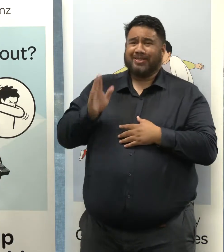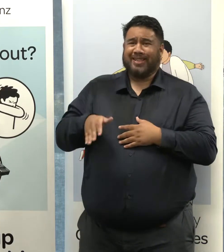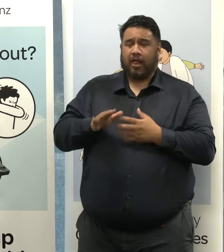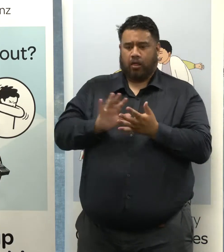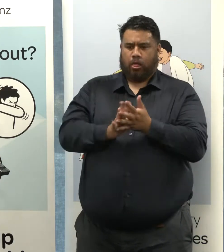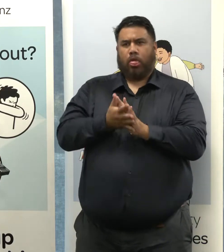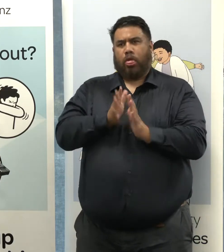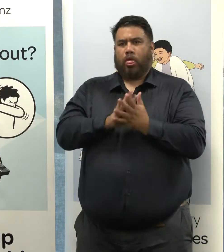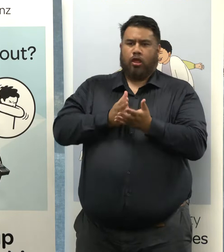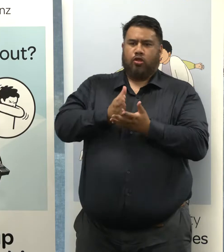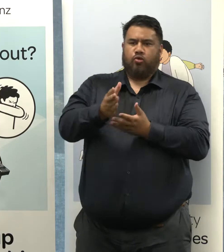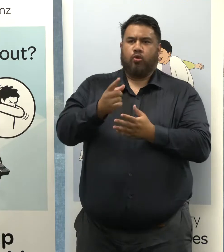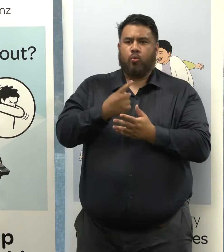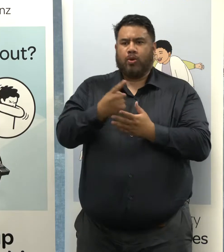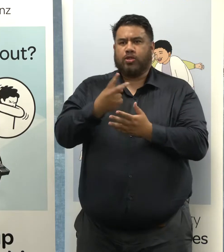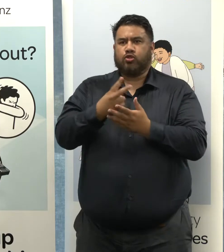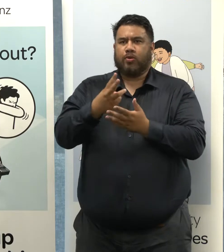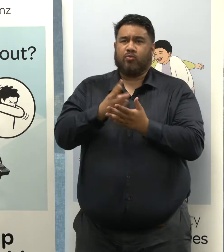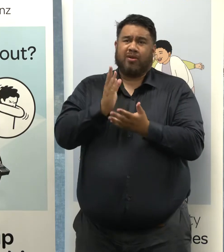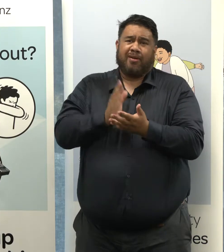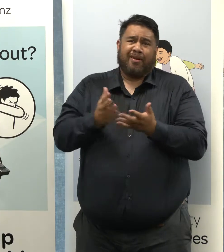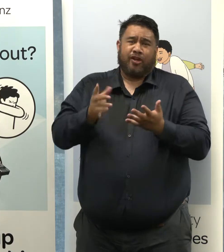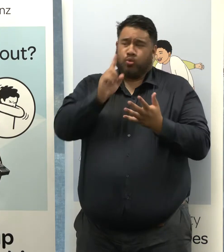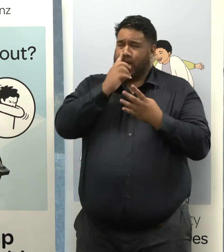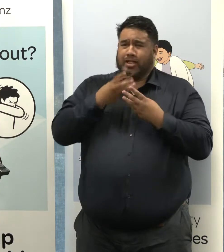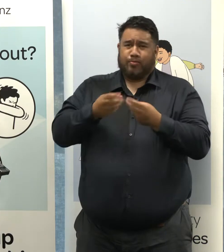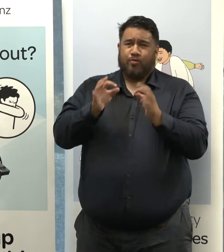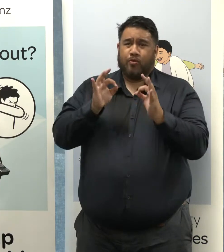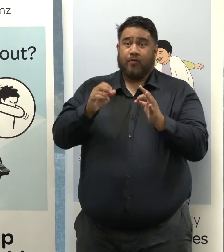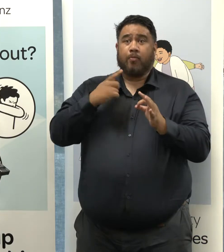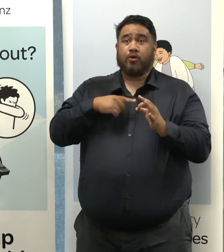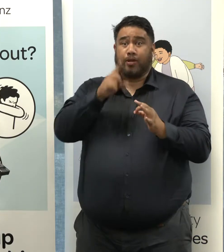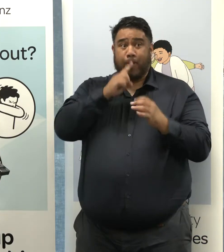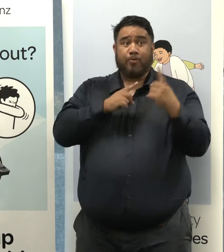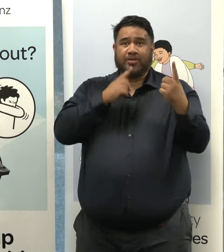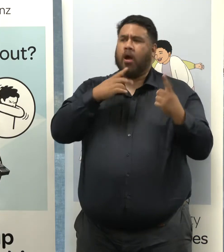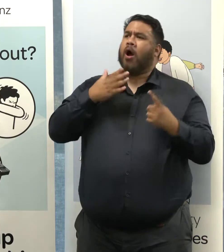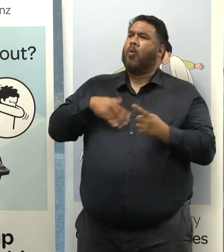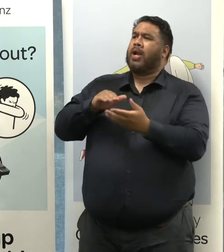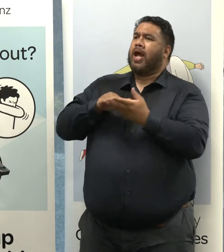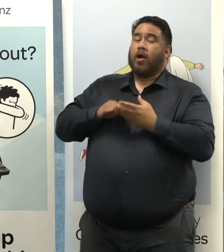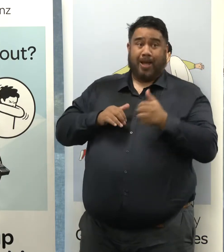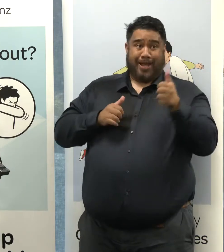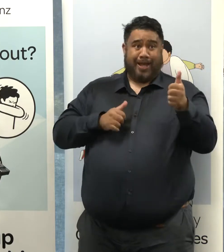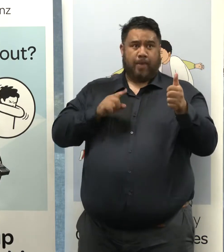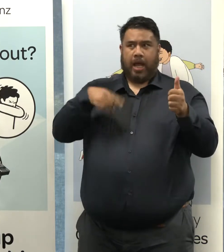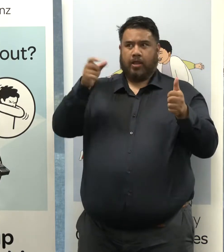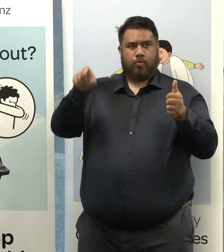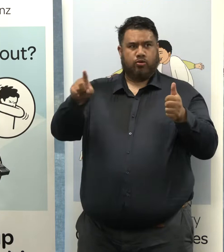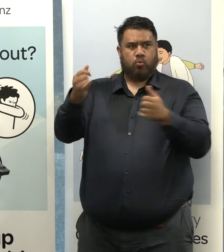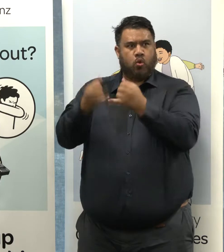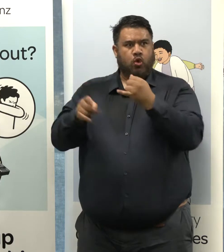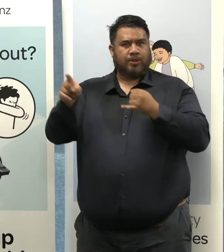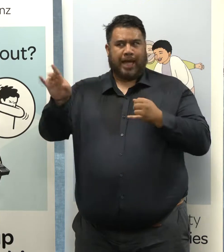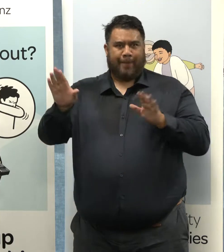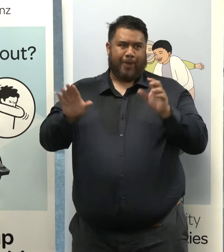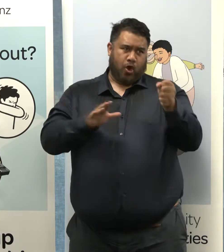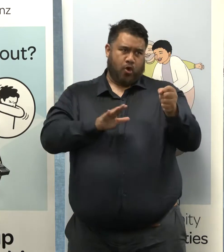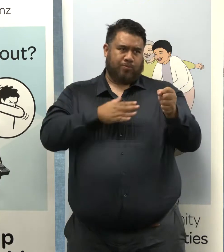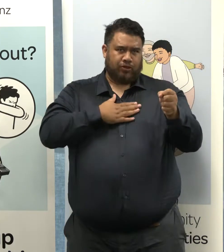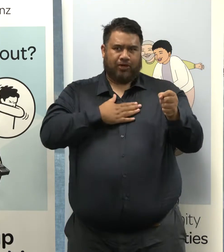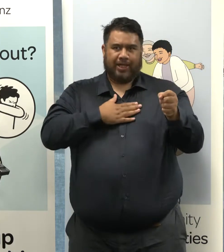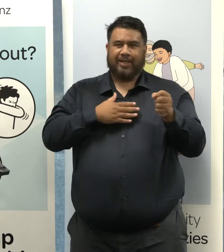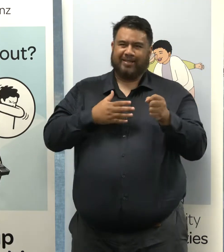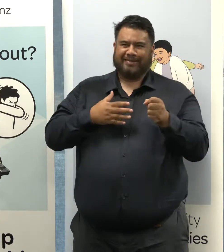next couple of weeks. And that's just because people will want care, but there are other people who really need care and are quite vulnerable.